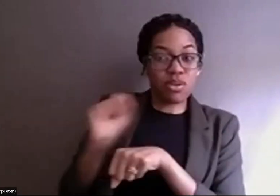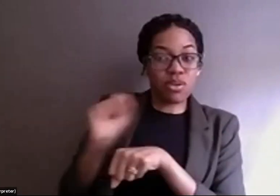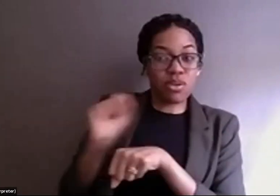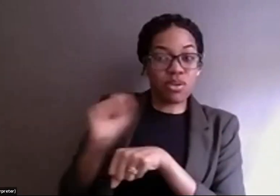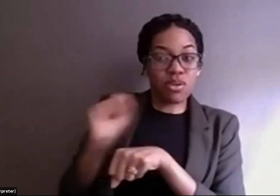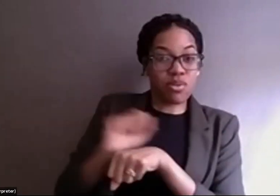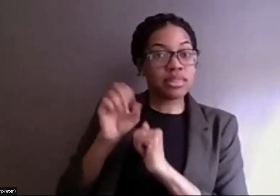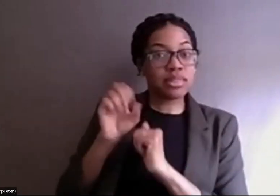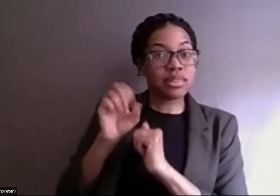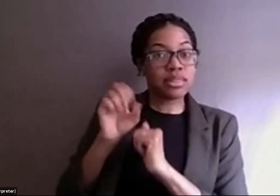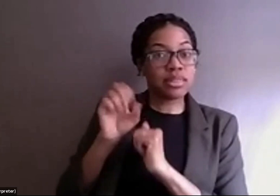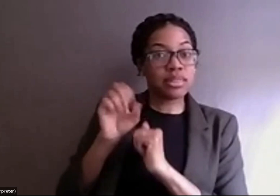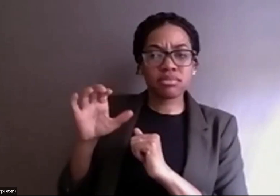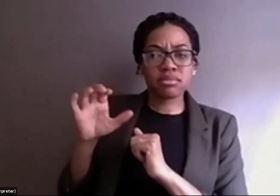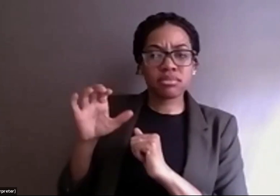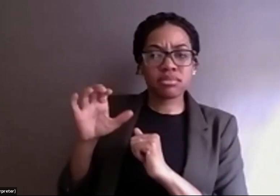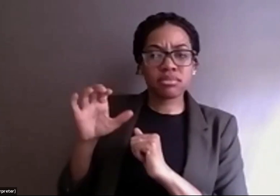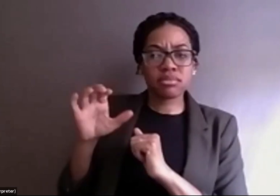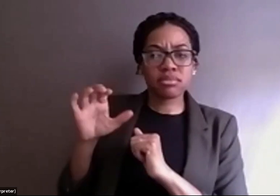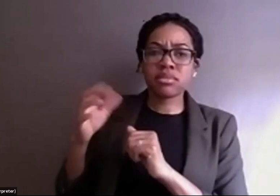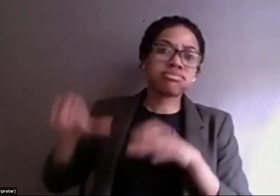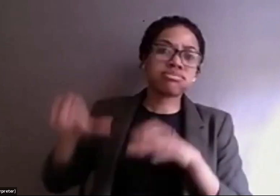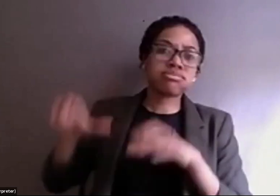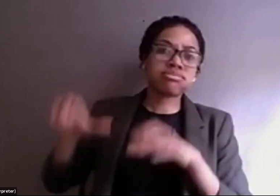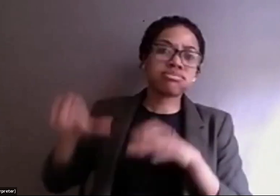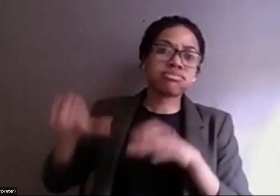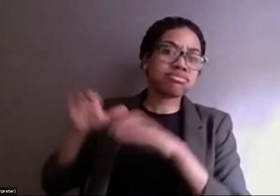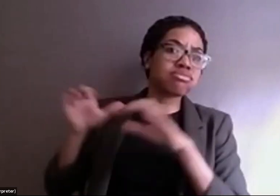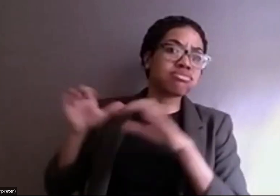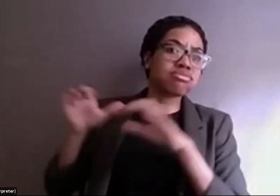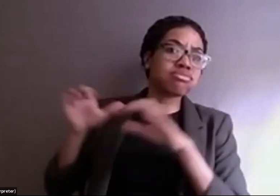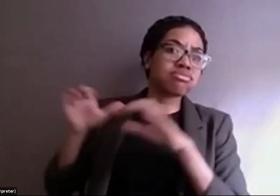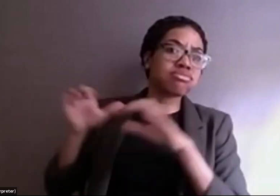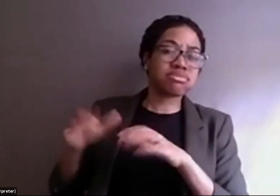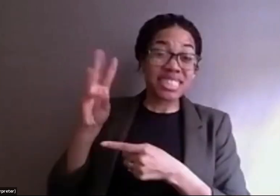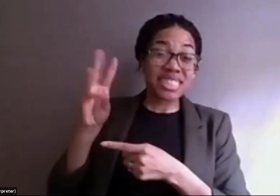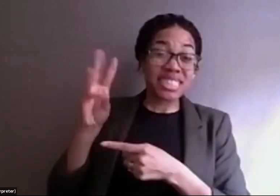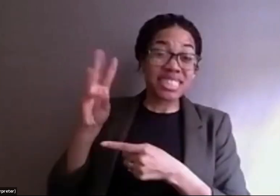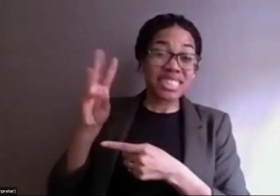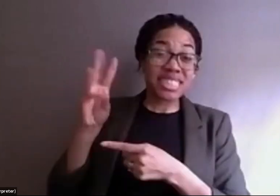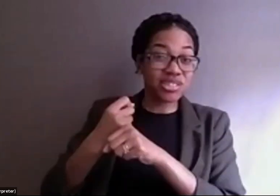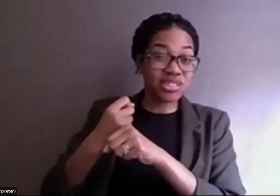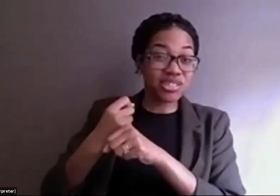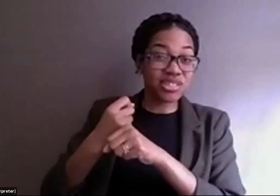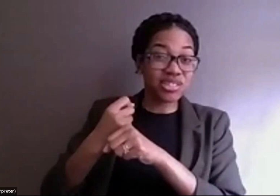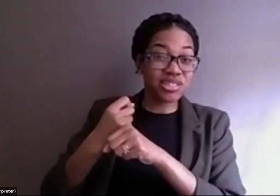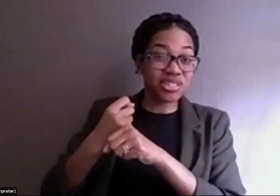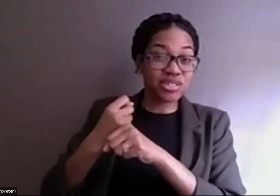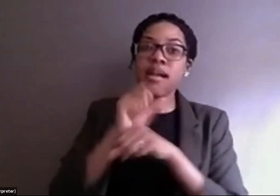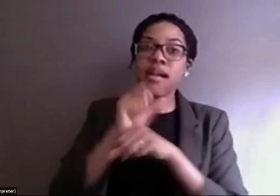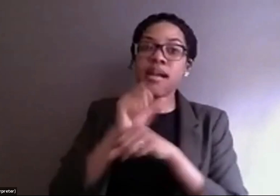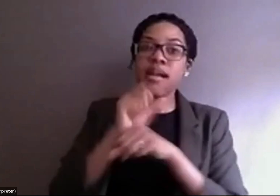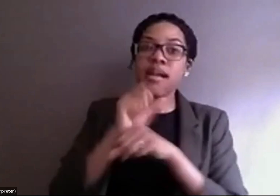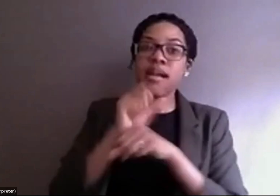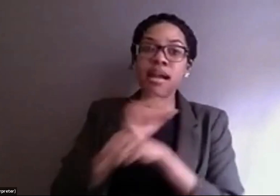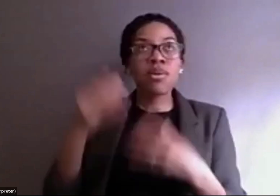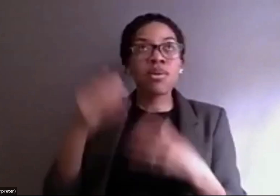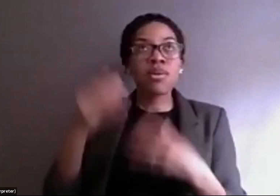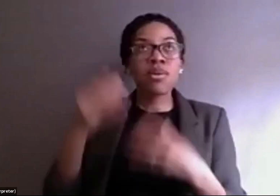we've continued to do things for 60 years. And we have done everything that we could